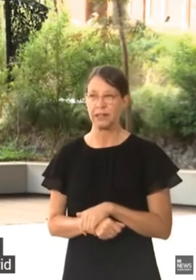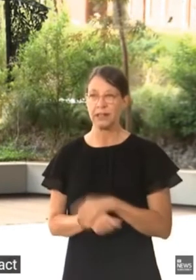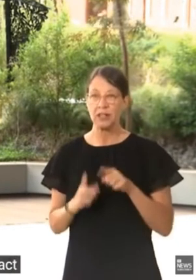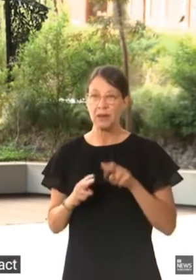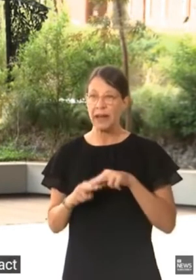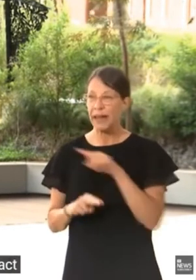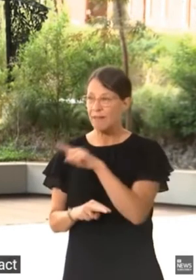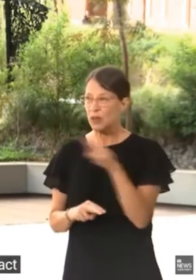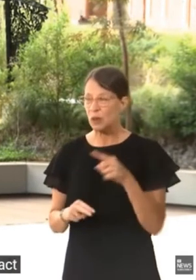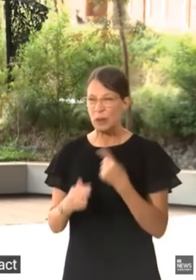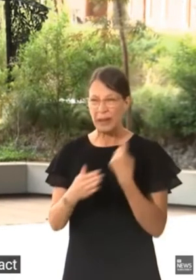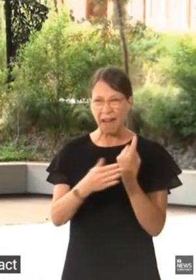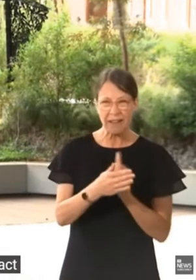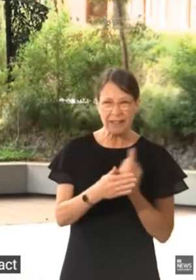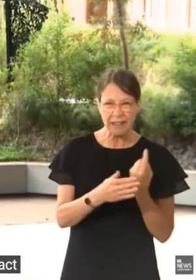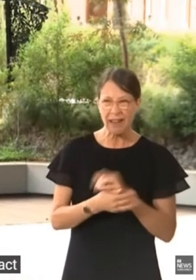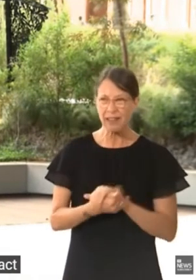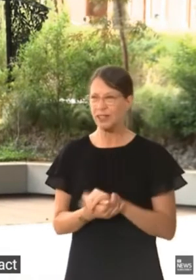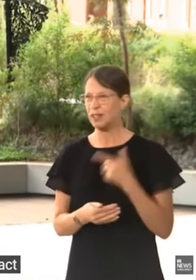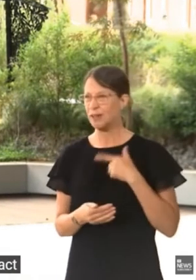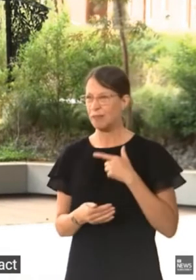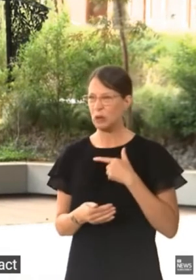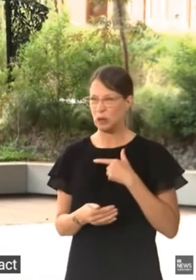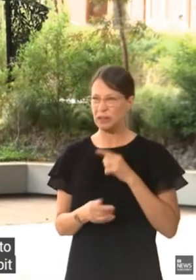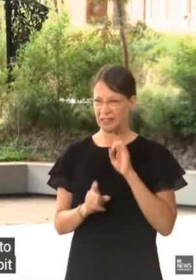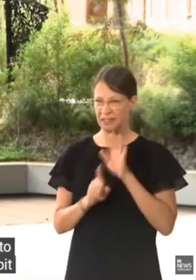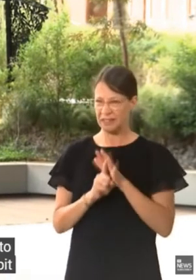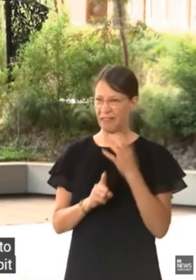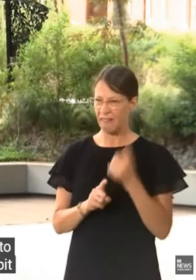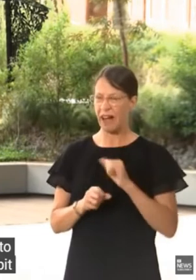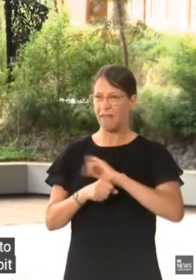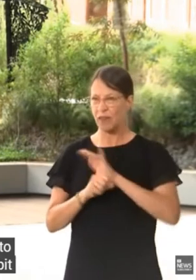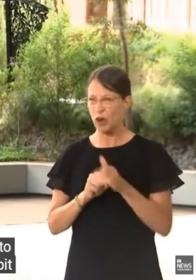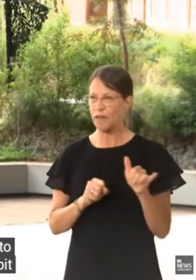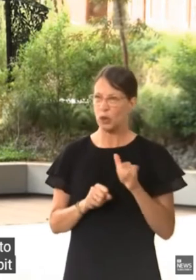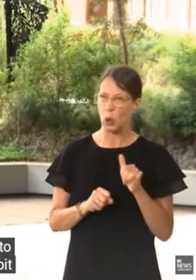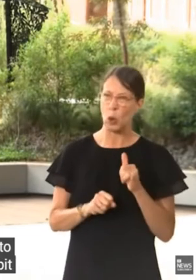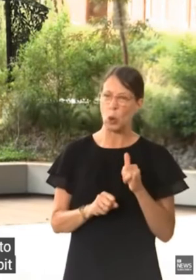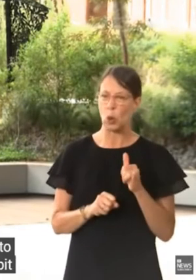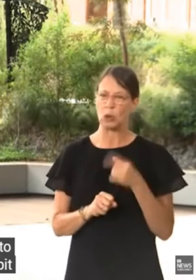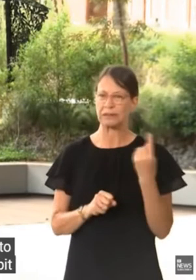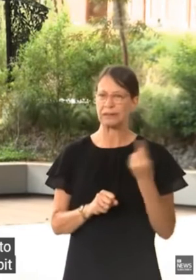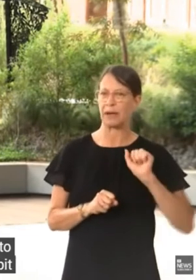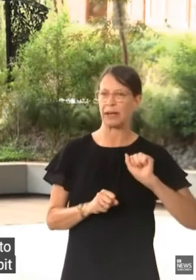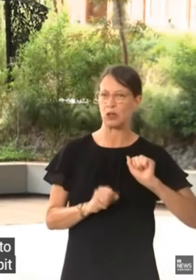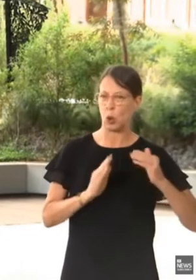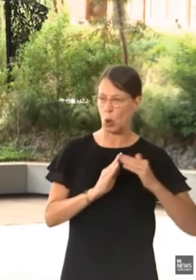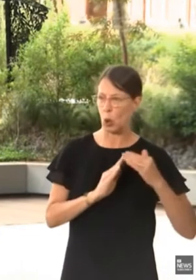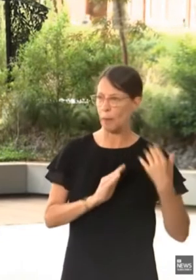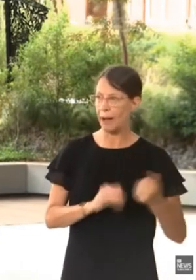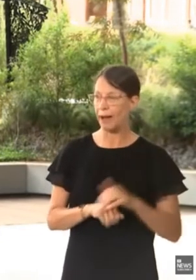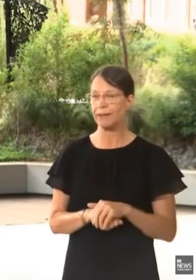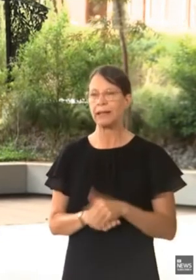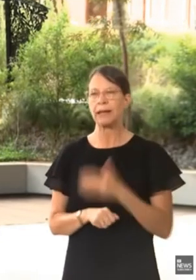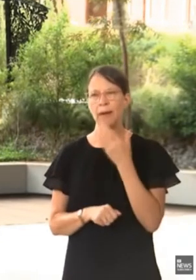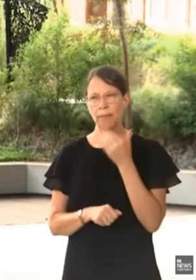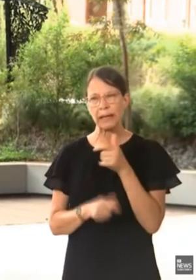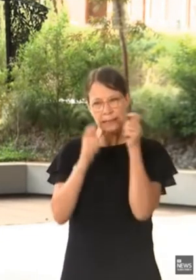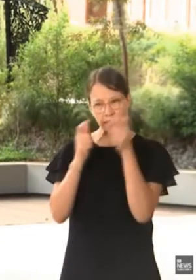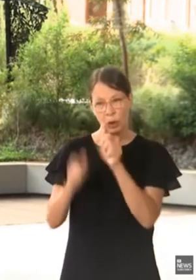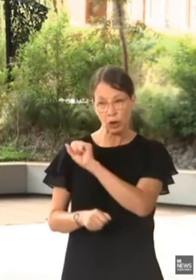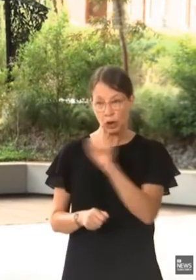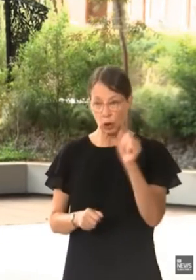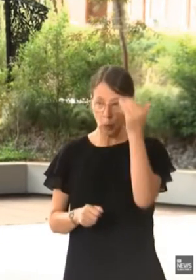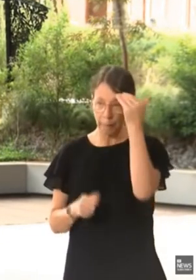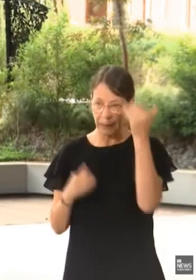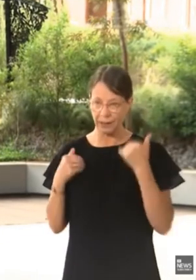contact, monitoring and responding to your mental health is every bit as important as monitoring your physical health.